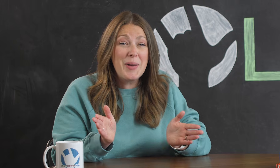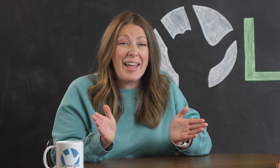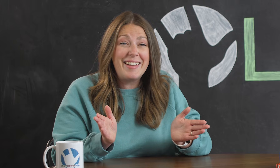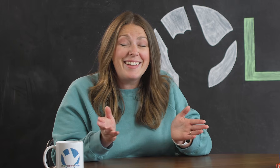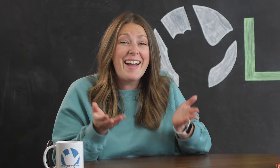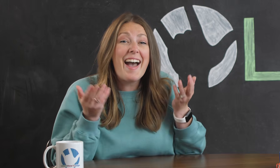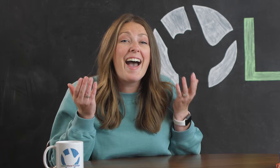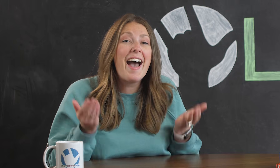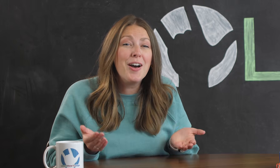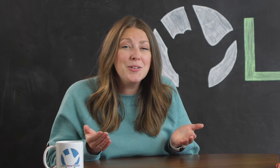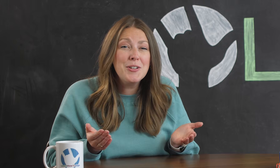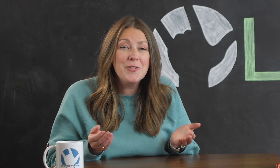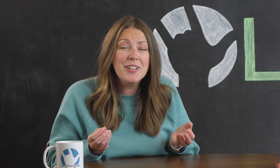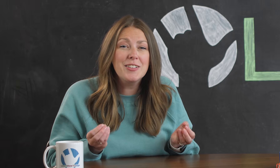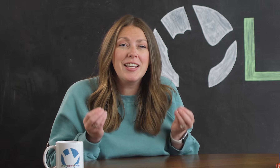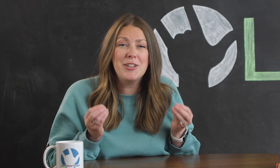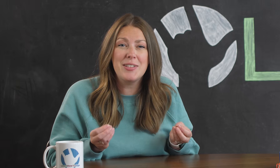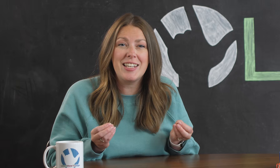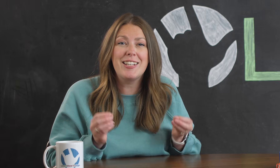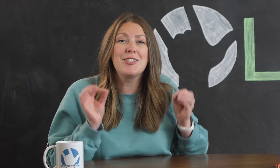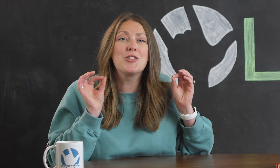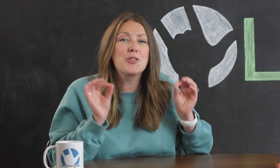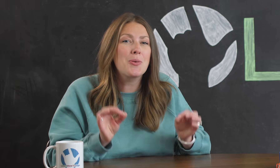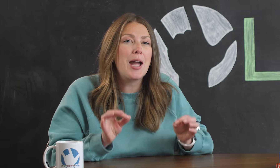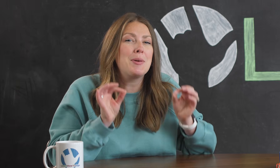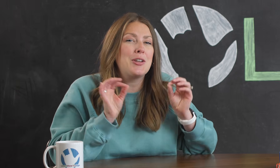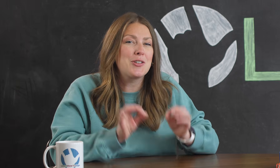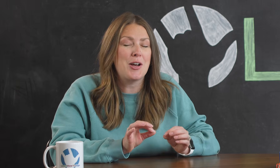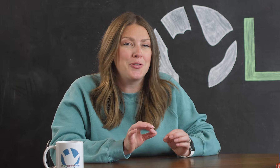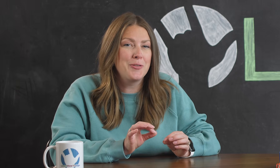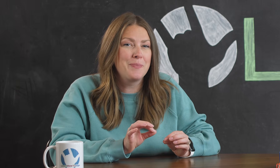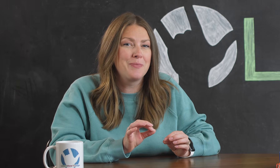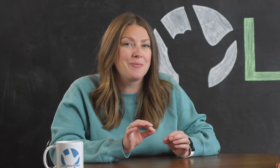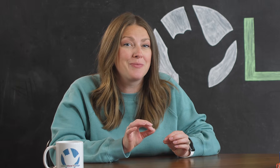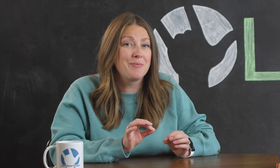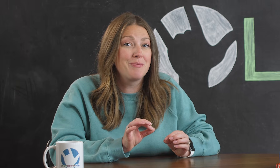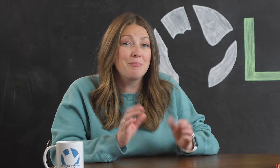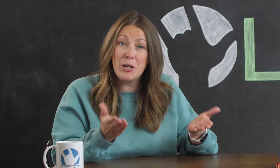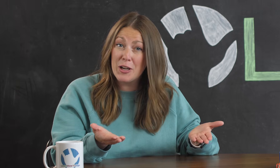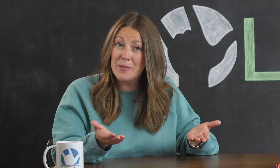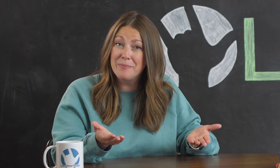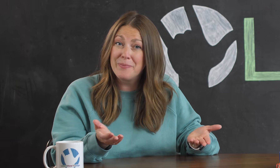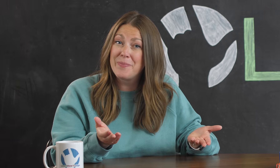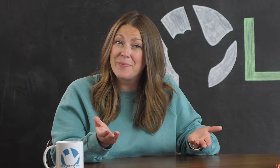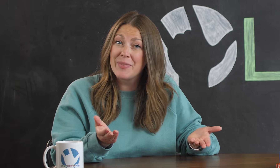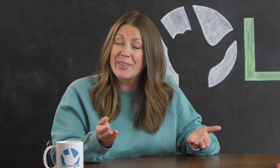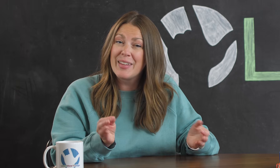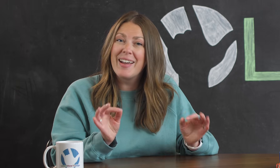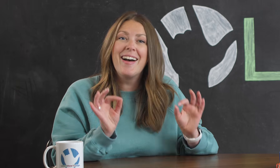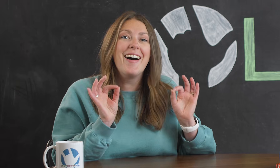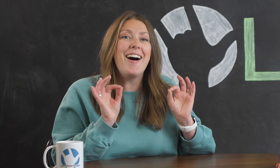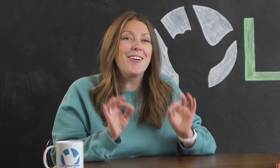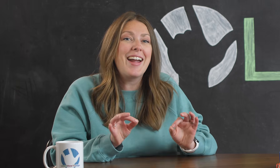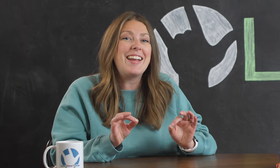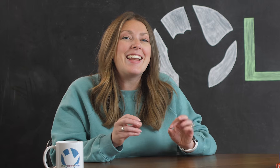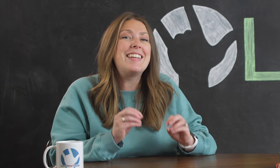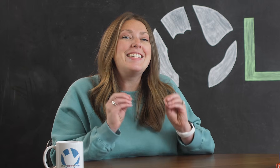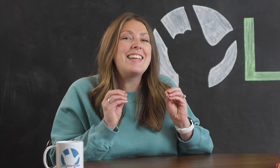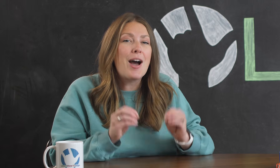Okay, how do you feel like you did describing yourself? Pretty good? All right, now what we're